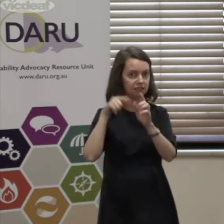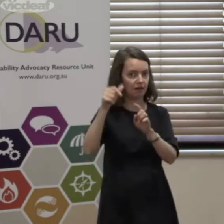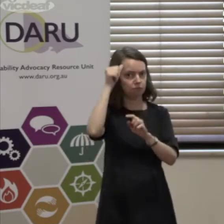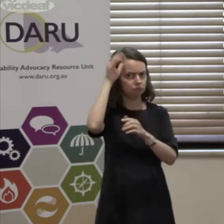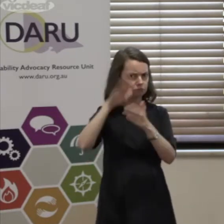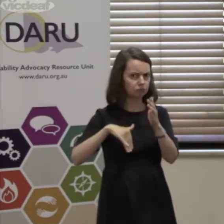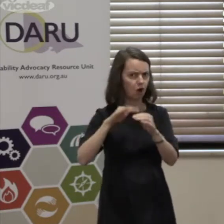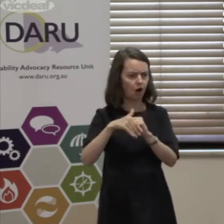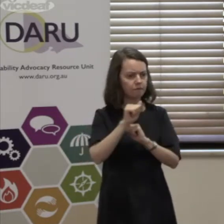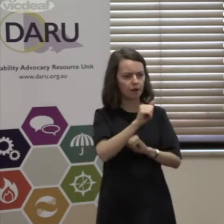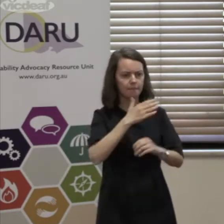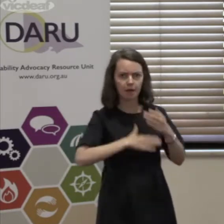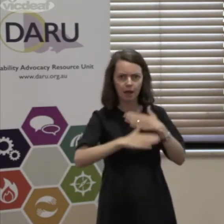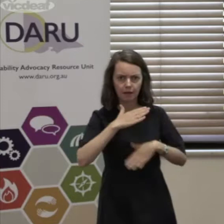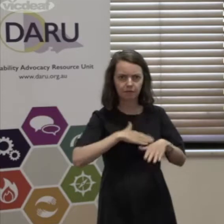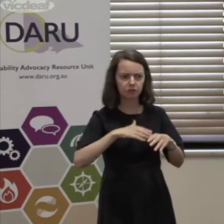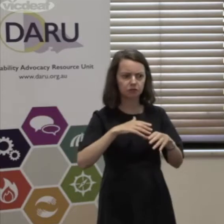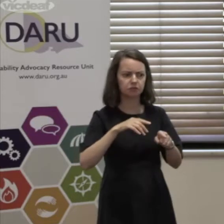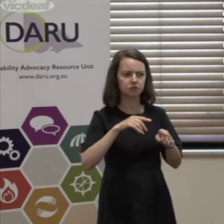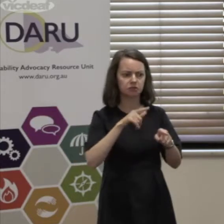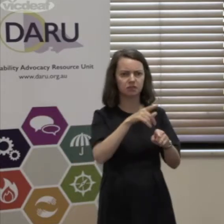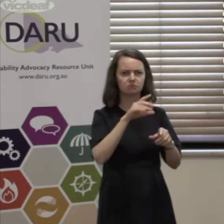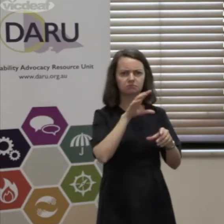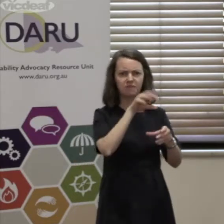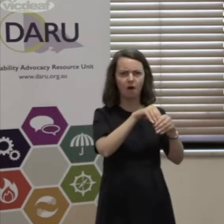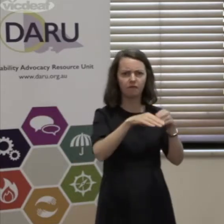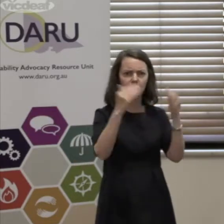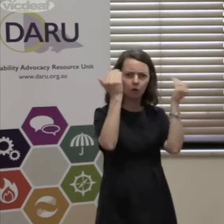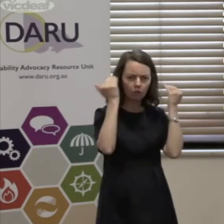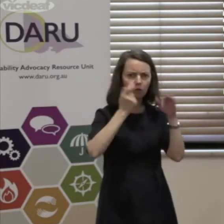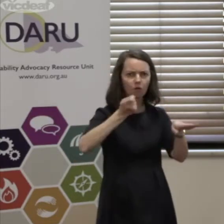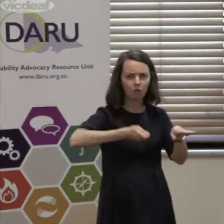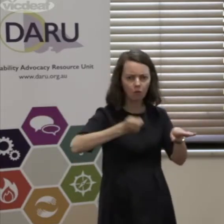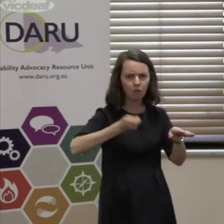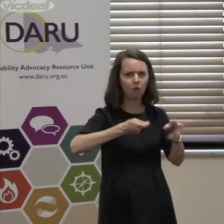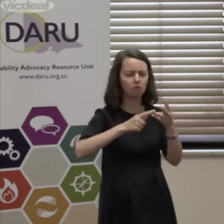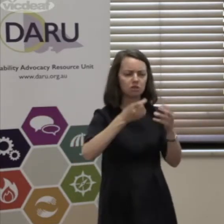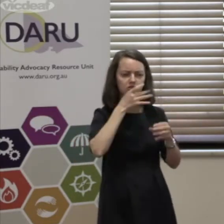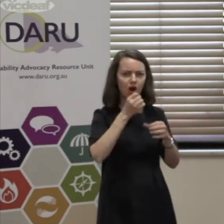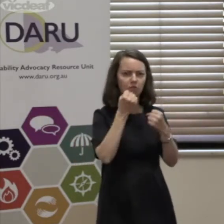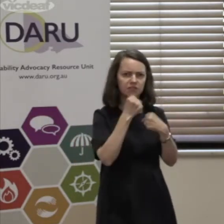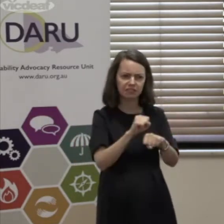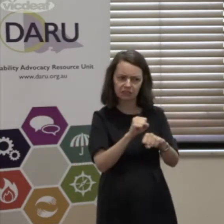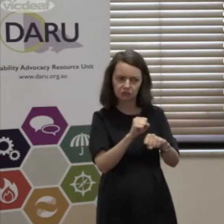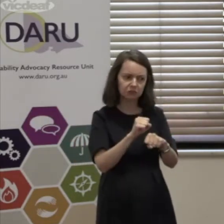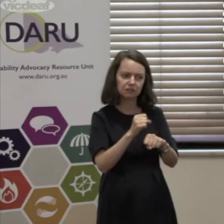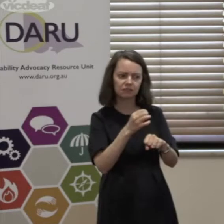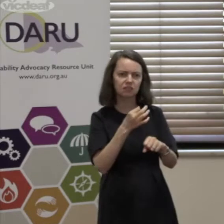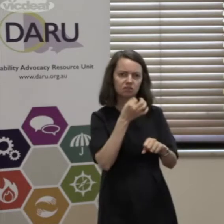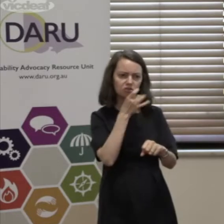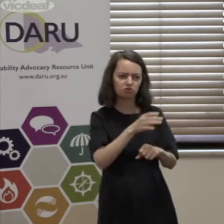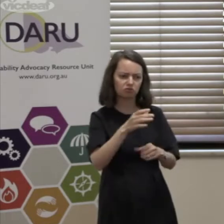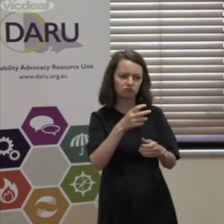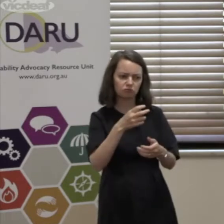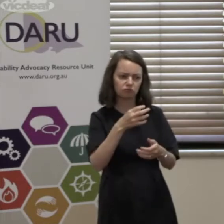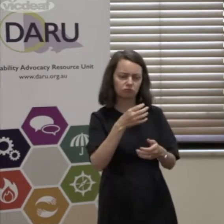likely to be behaviours of concern, it's likely to be contact with justice, likely to be child protection, maybe it might be a parent with a disability and a child with a disability,